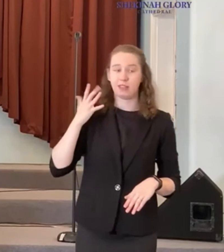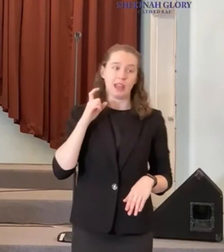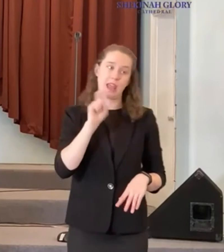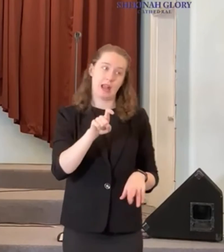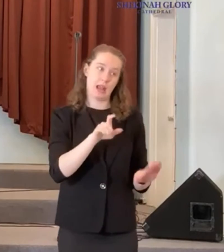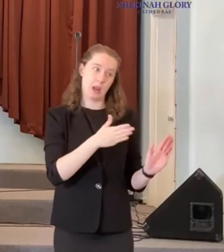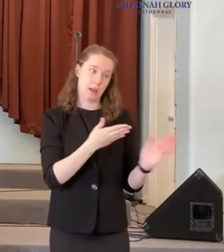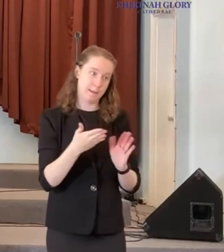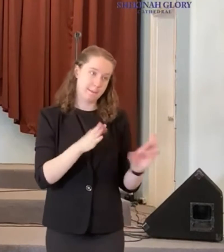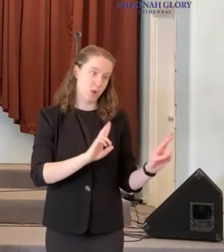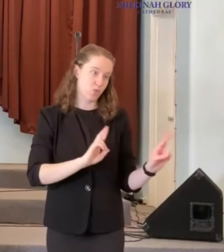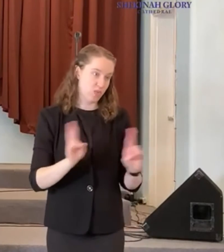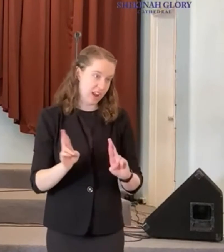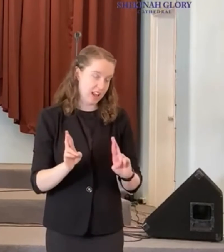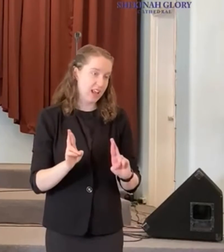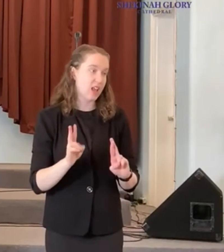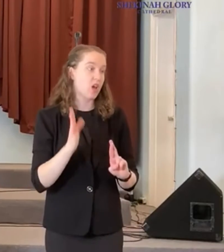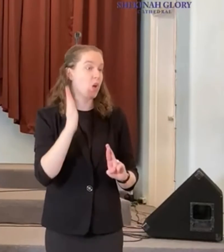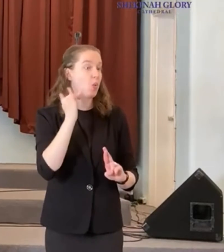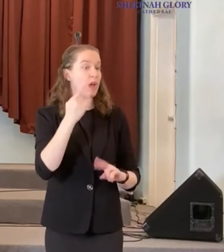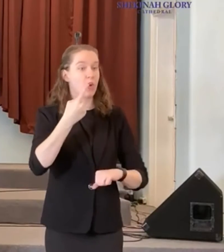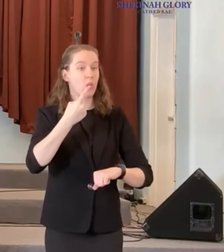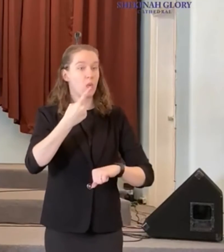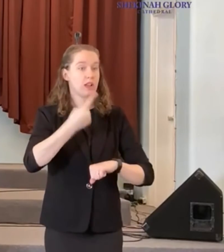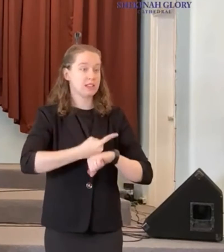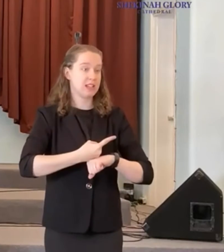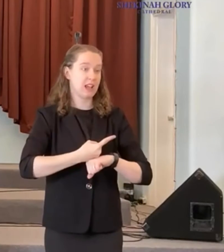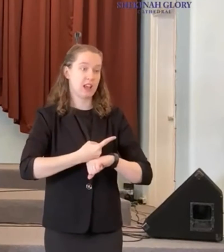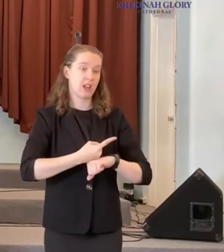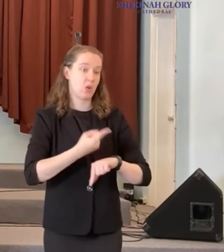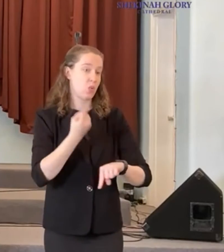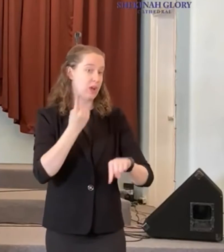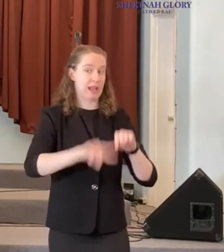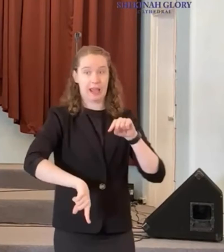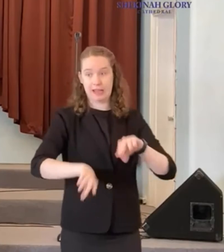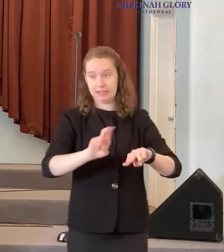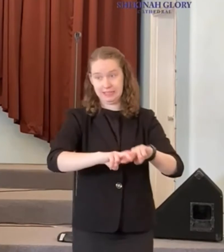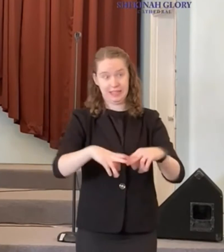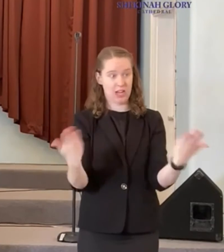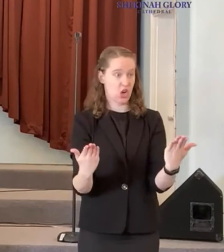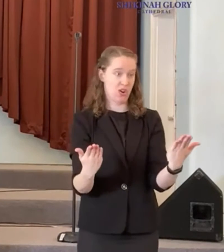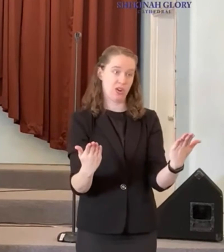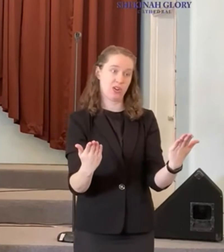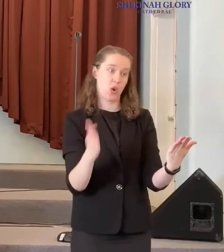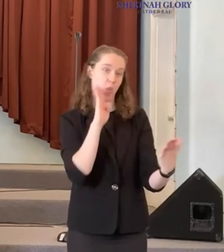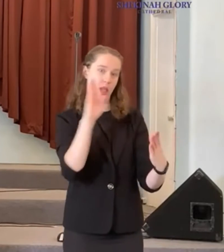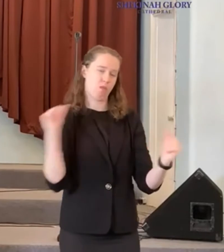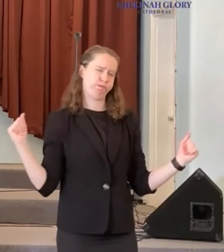Because there will be a day that you won't be able to get seated.